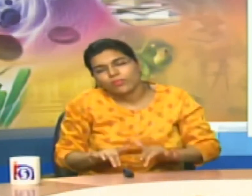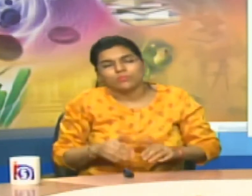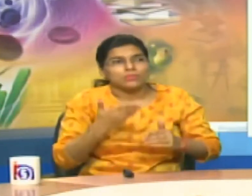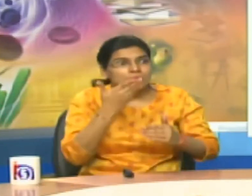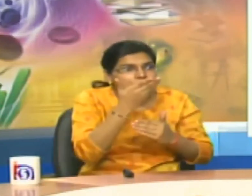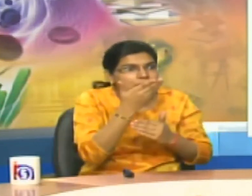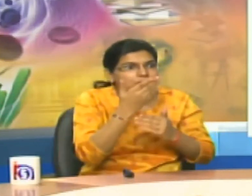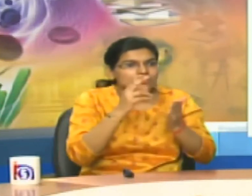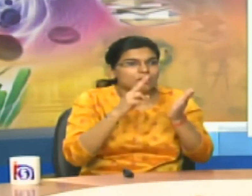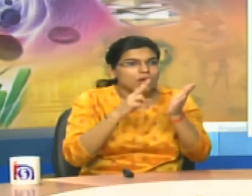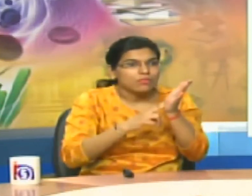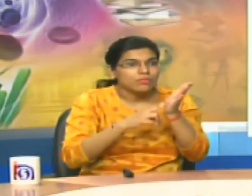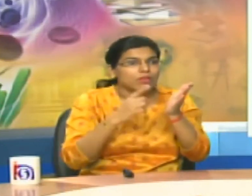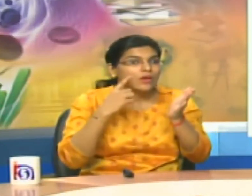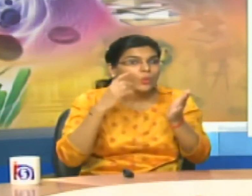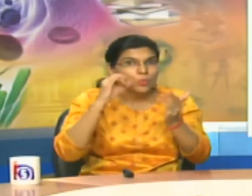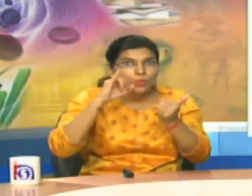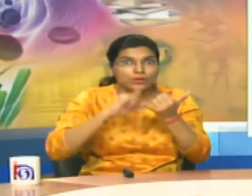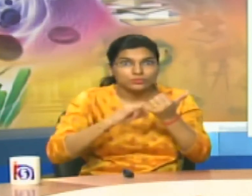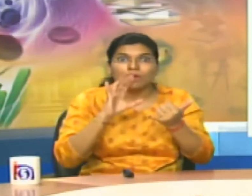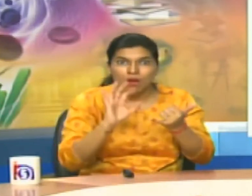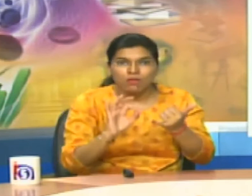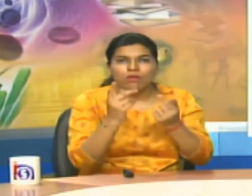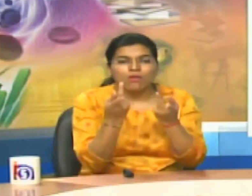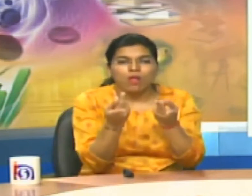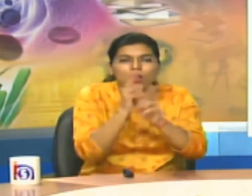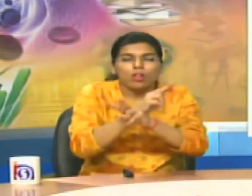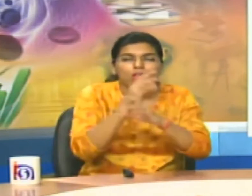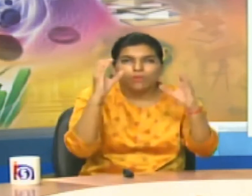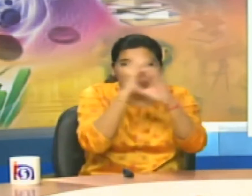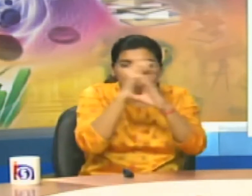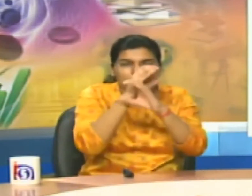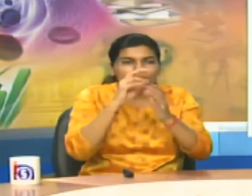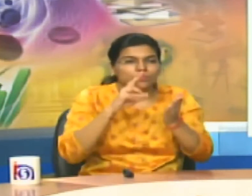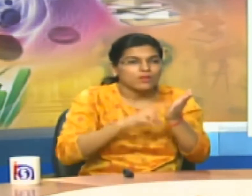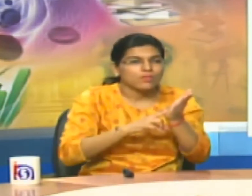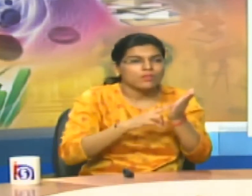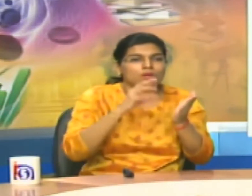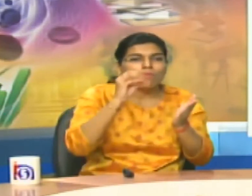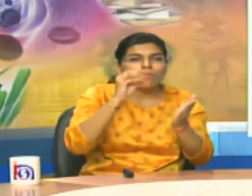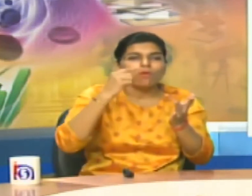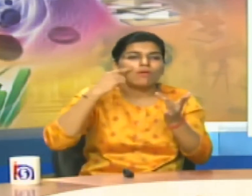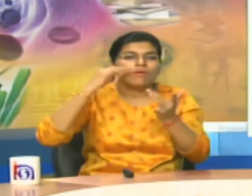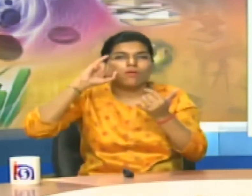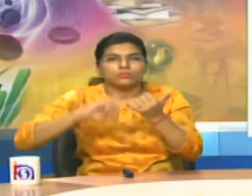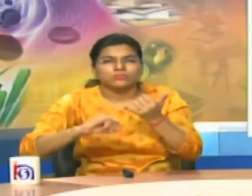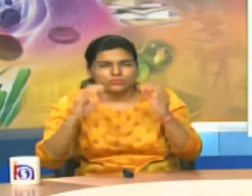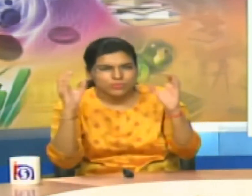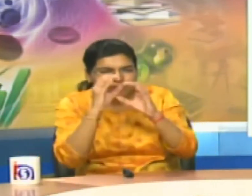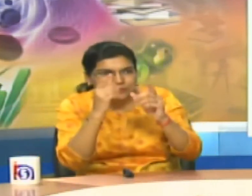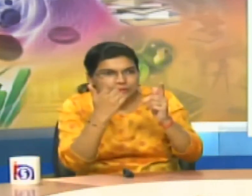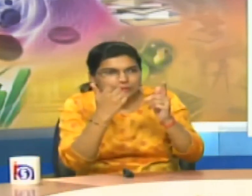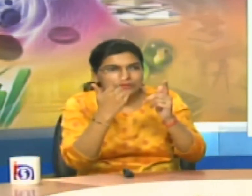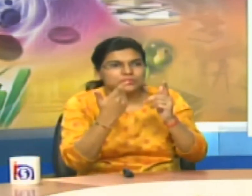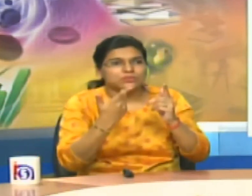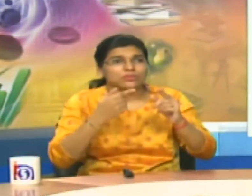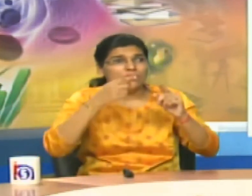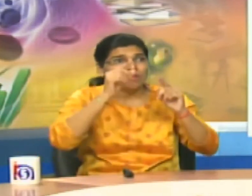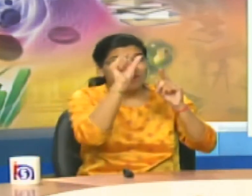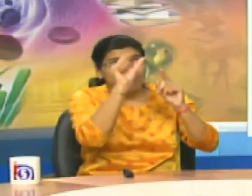just take an example of NIOS. Like we have so many worksheets when we